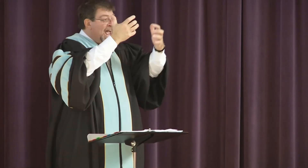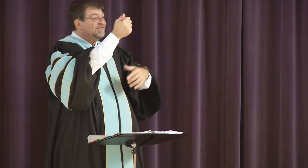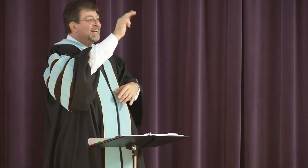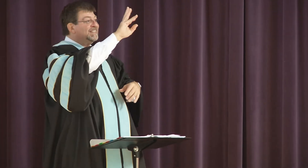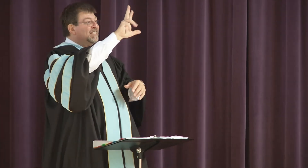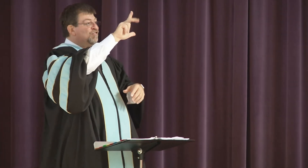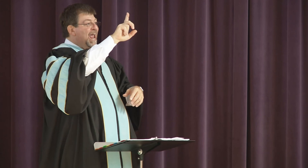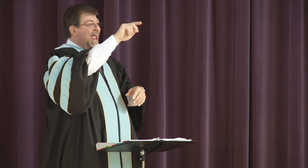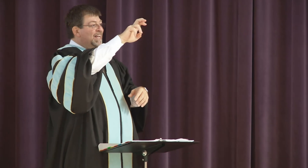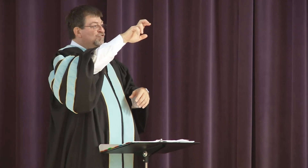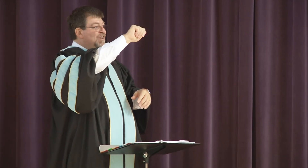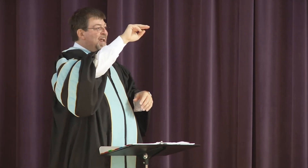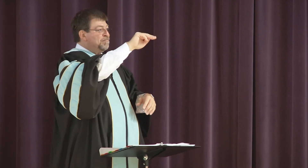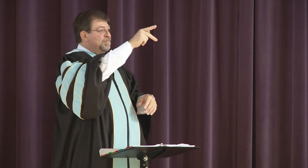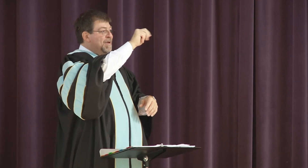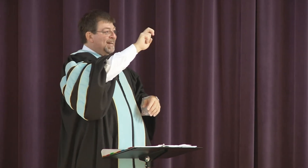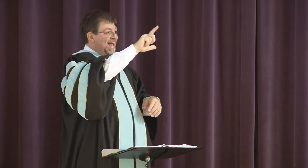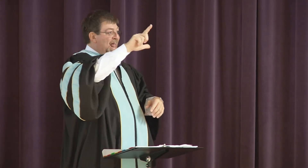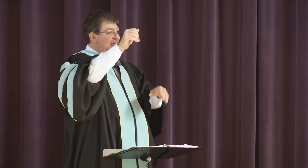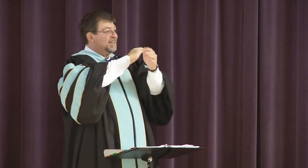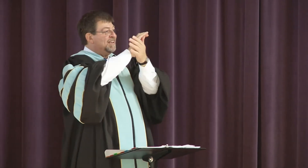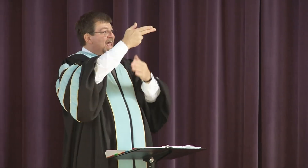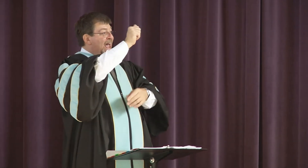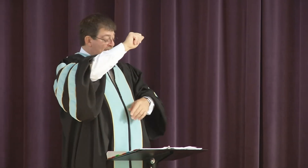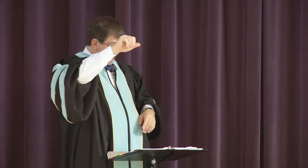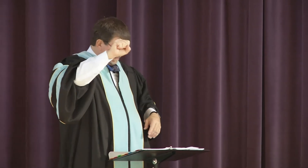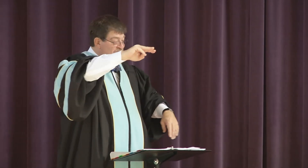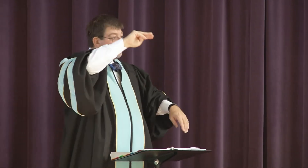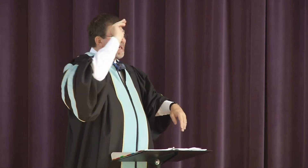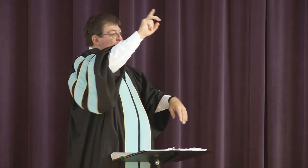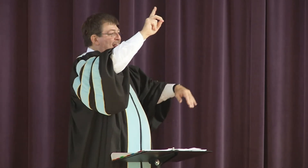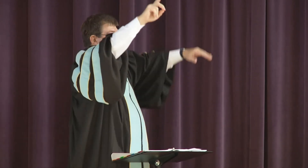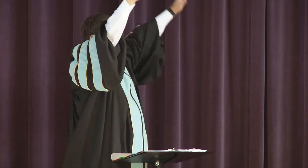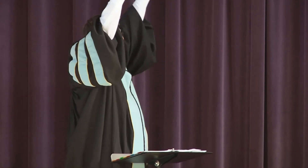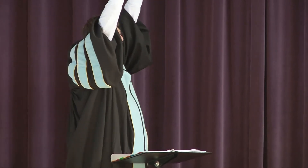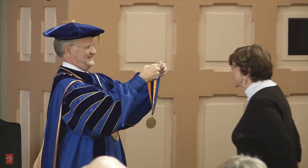Class of 1963, Andrea M. Panella Haas.